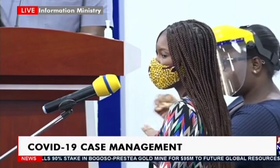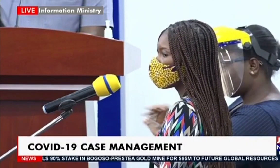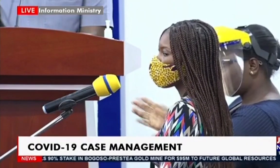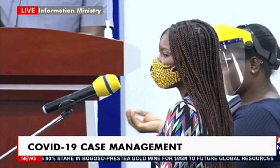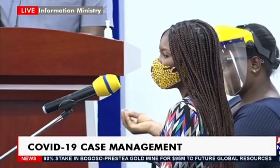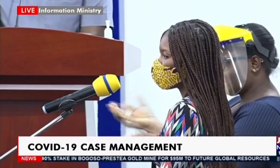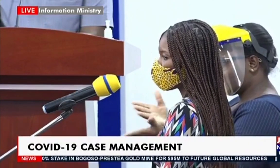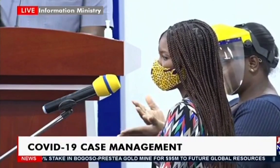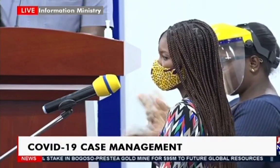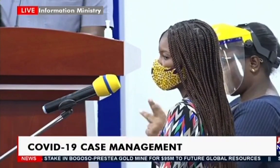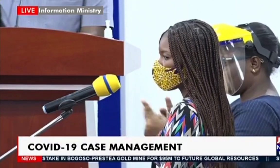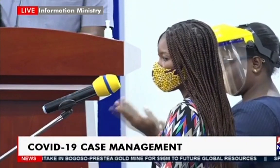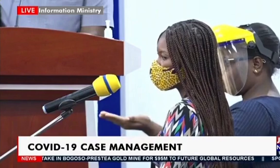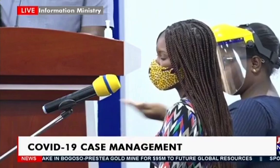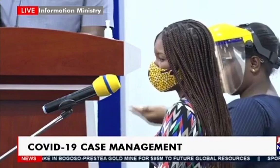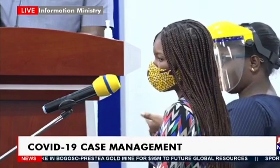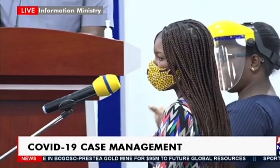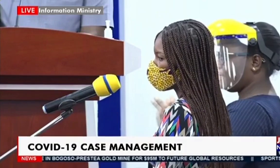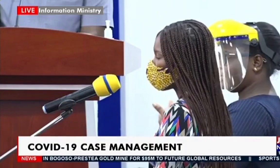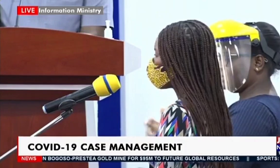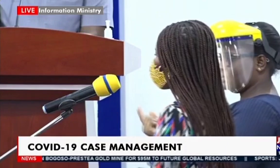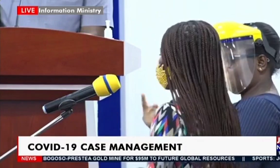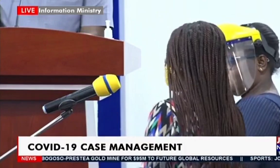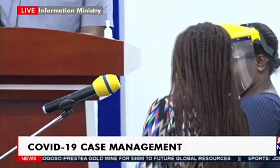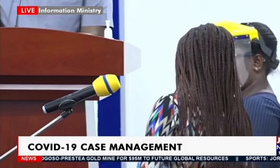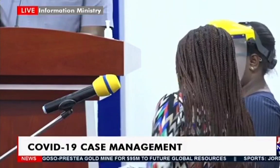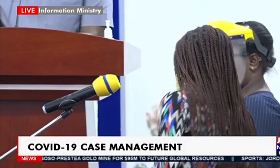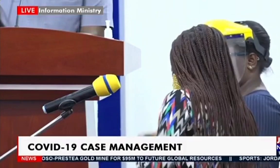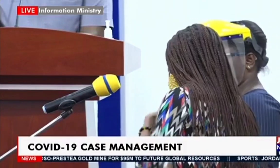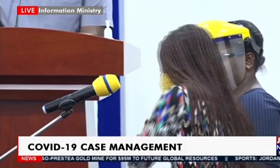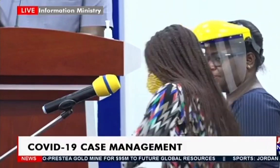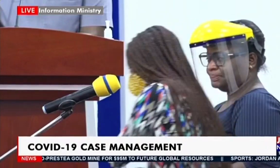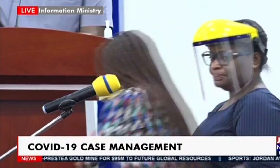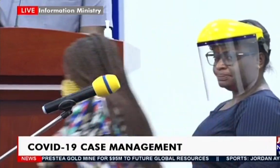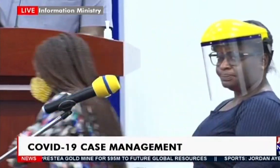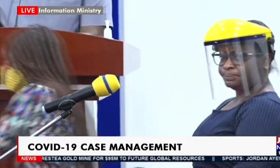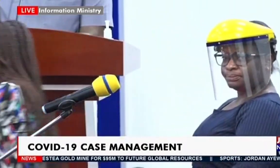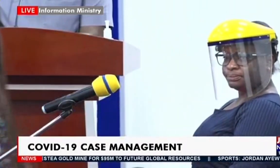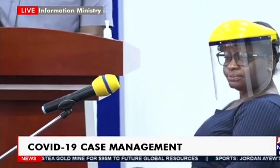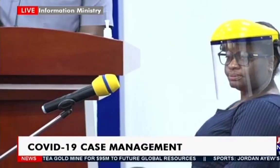the people who brought the test kits to you? Thank you. Thank you.